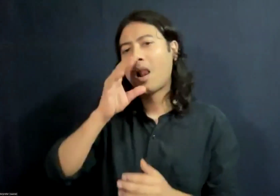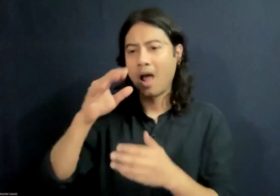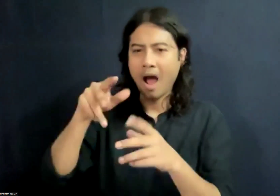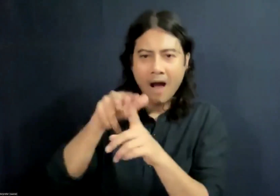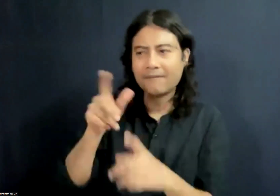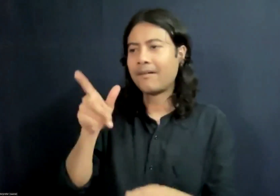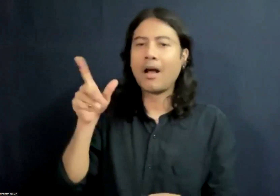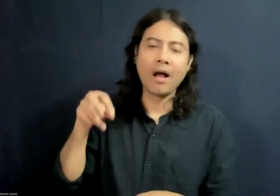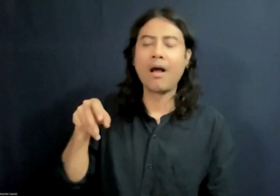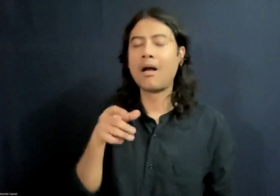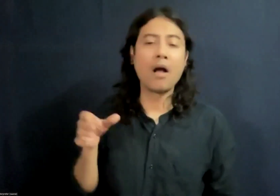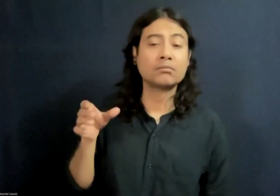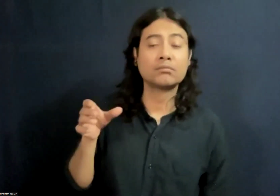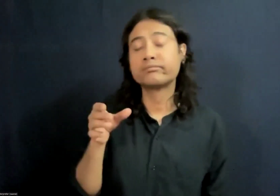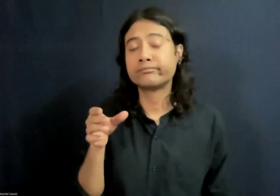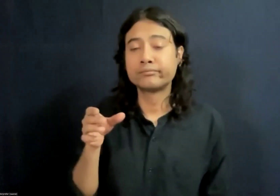alcohol.